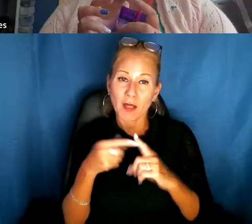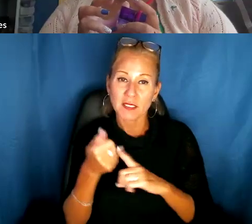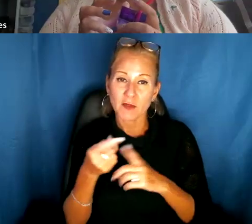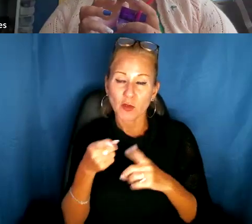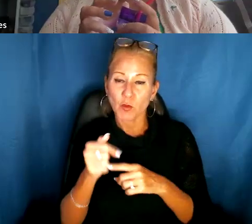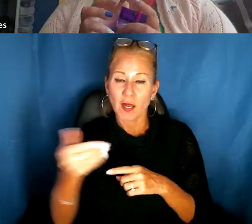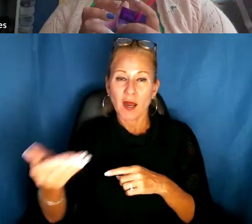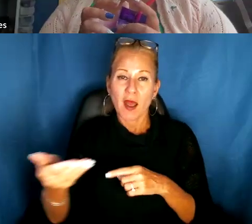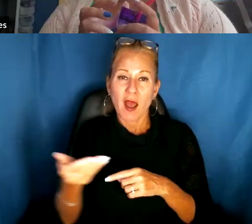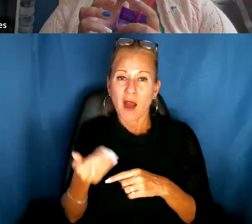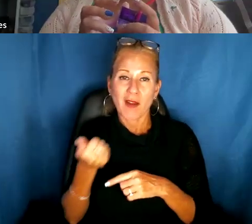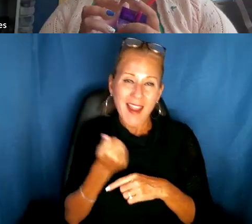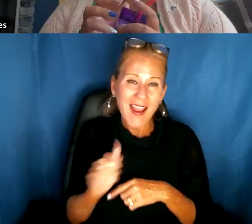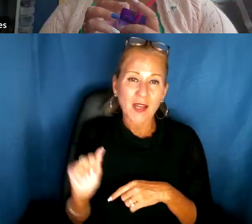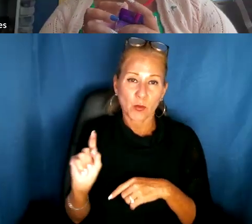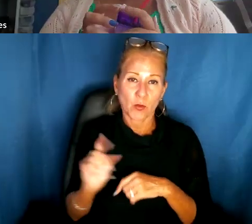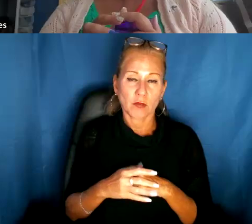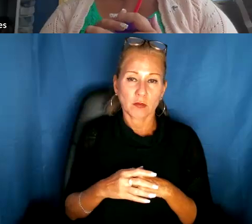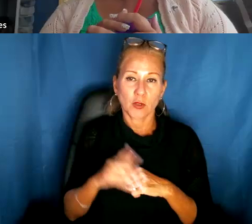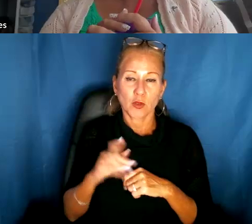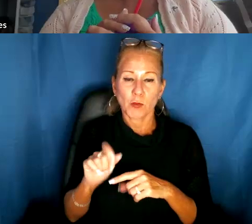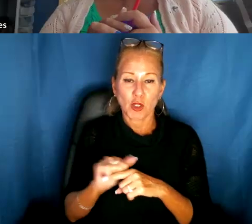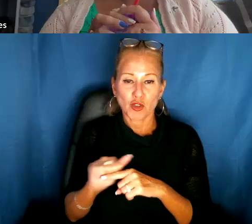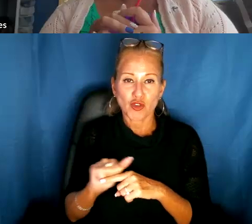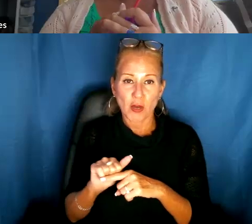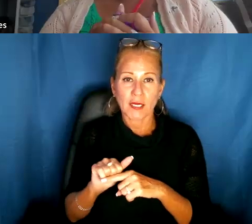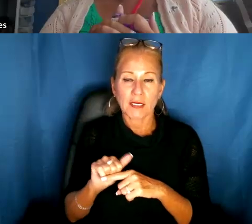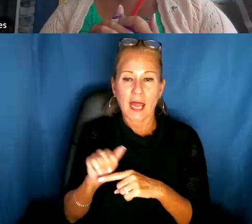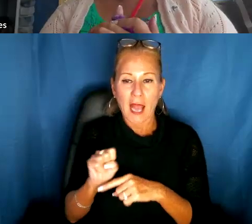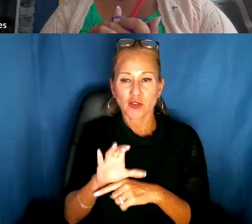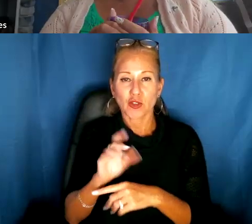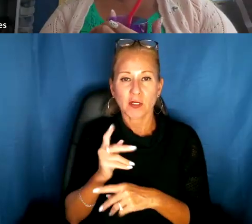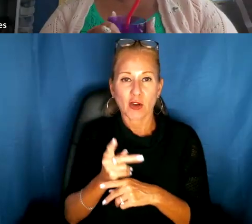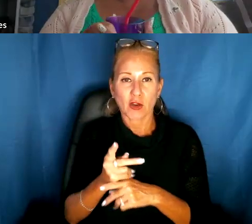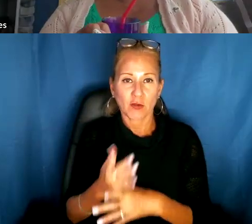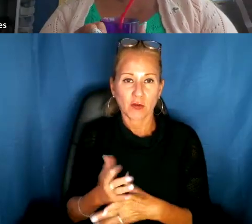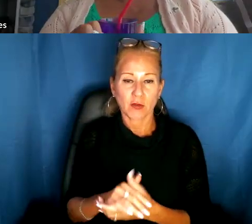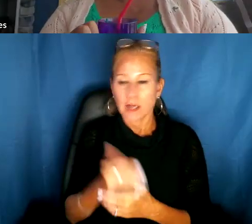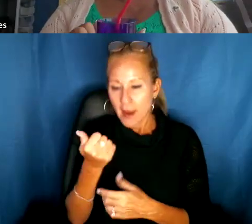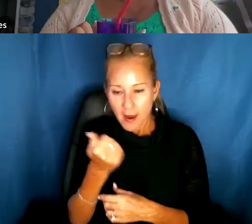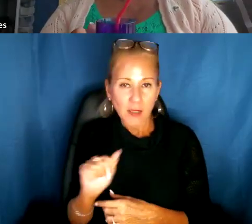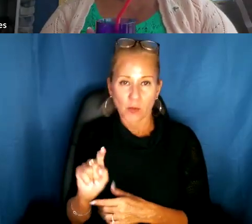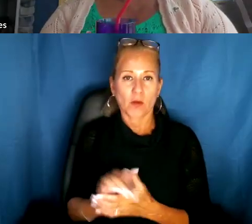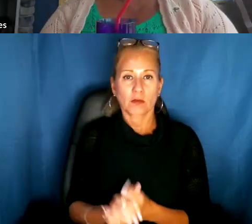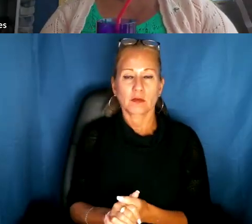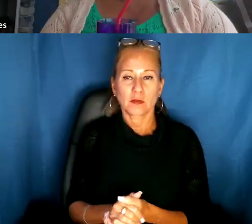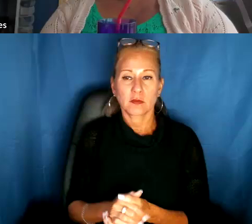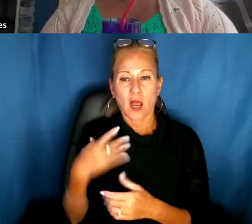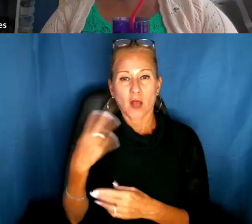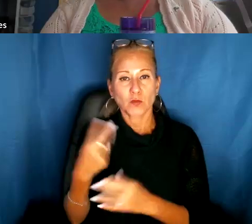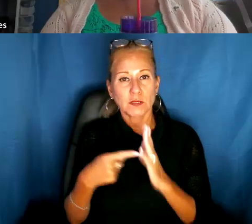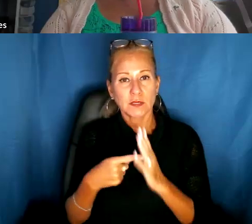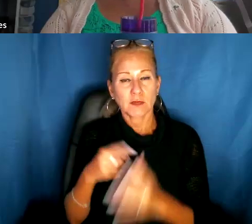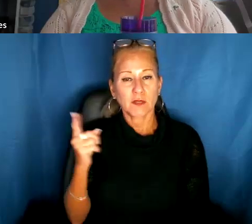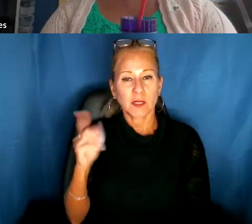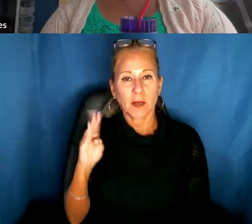hire anyone to be trained as your caregiver. I mean, anyone. I use the example of Bill